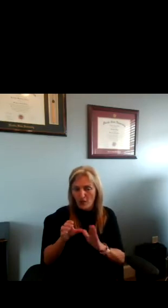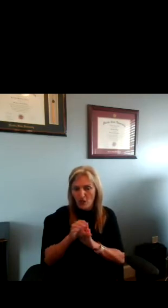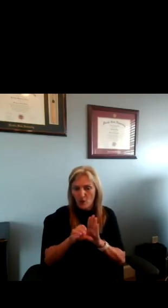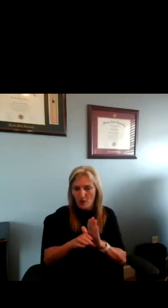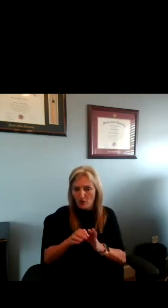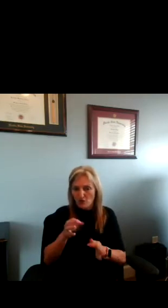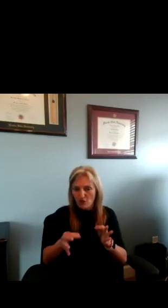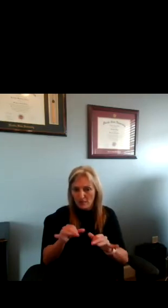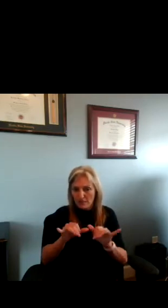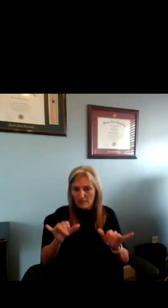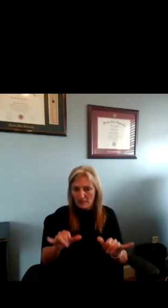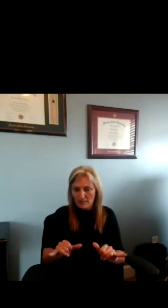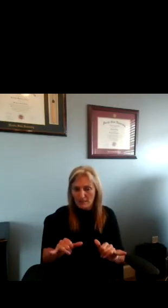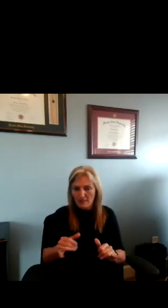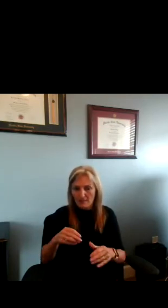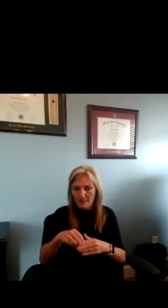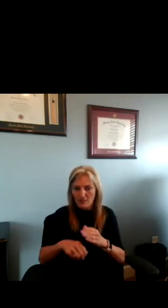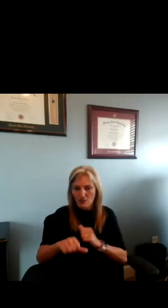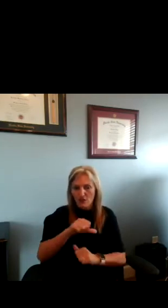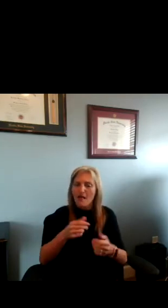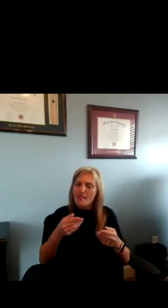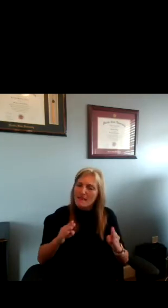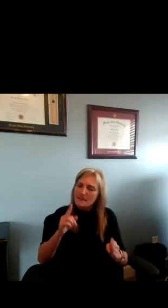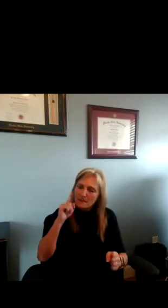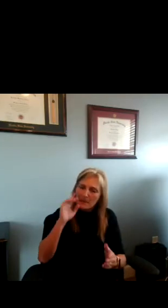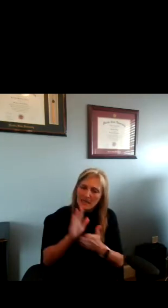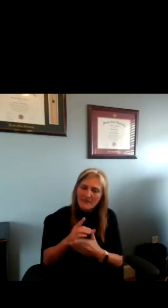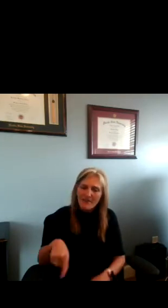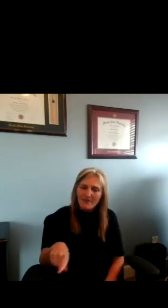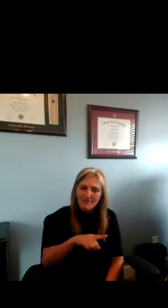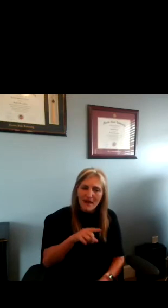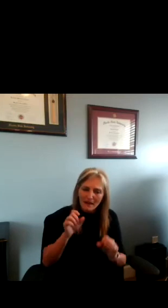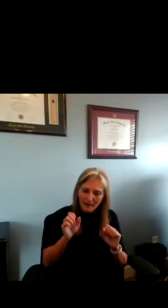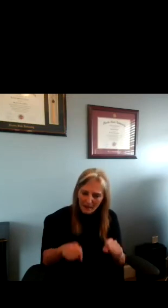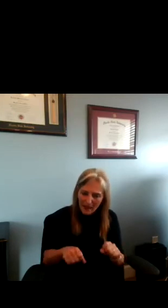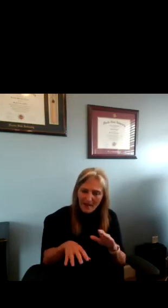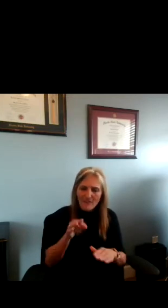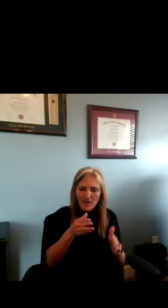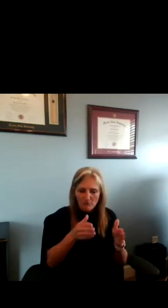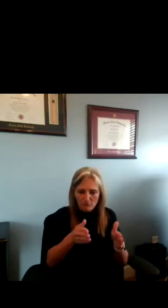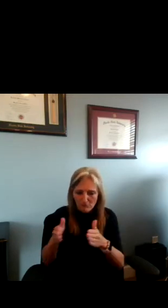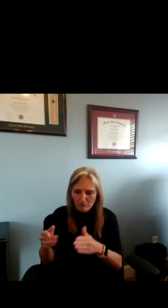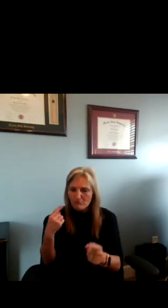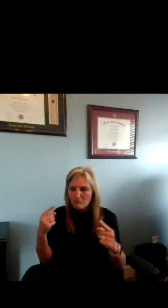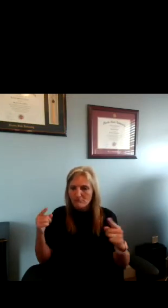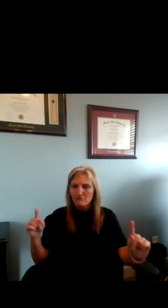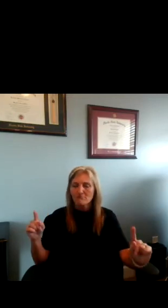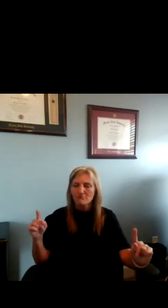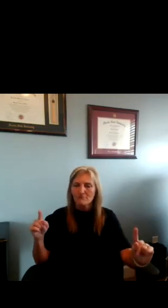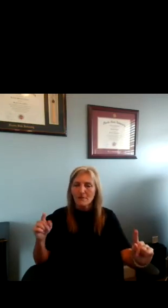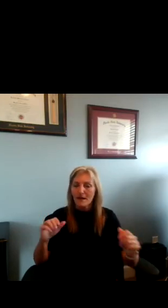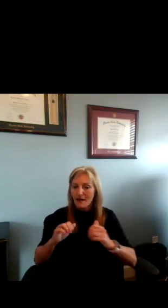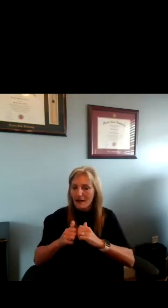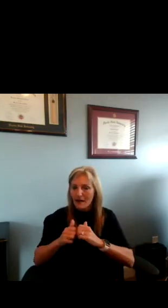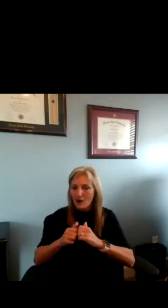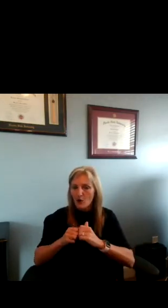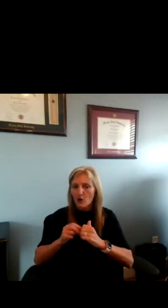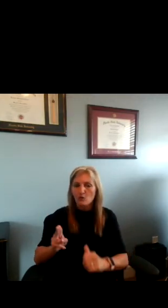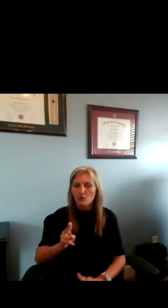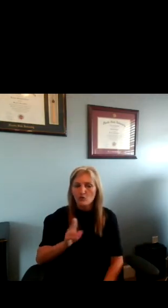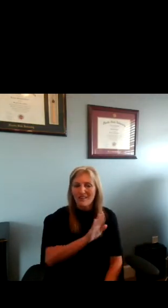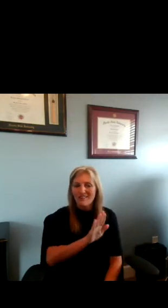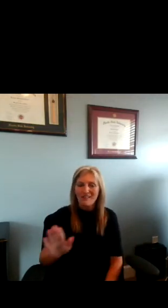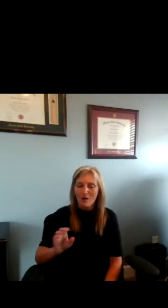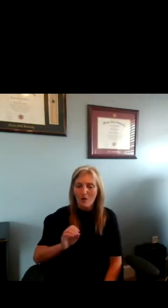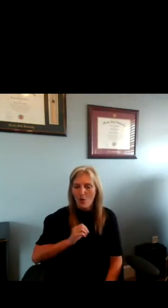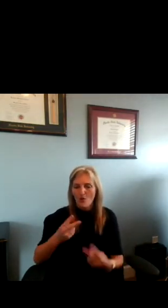our society. Let's believe that they can find pathways to success using their own values